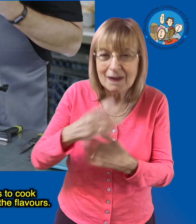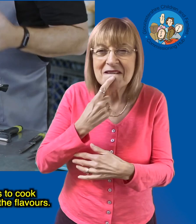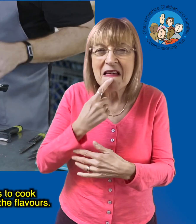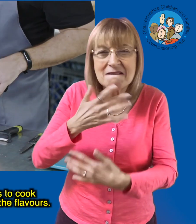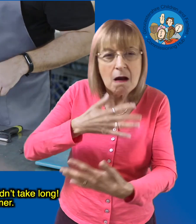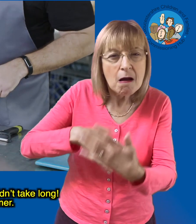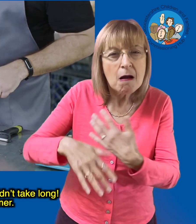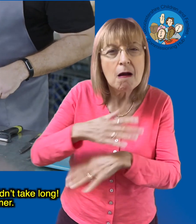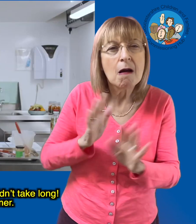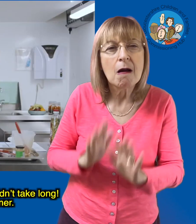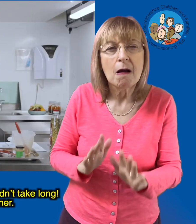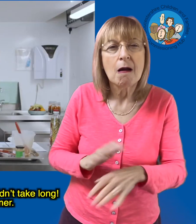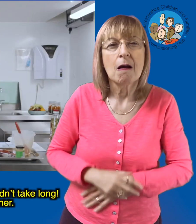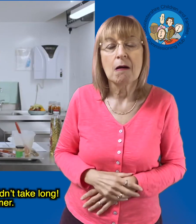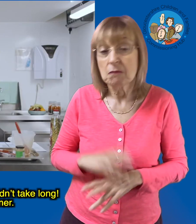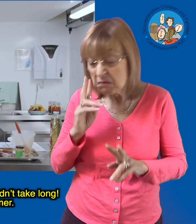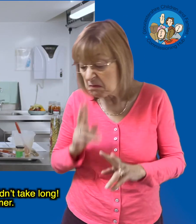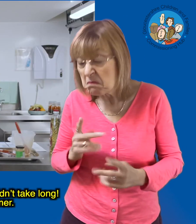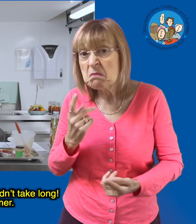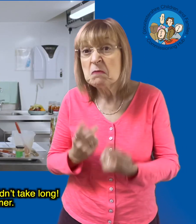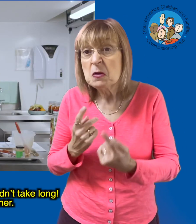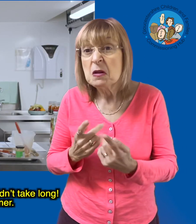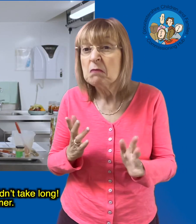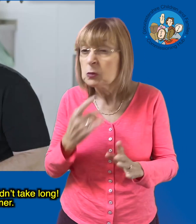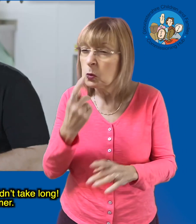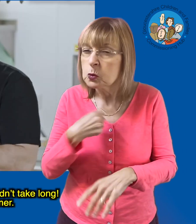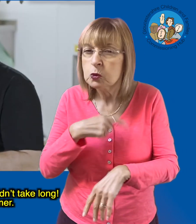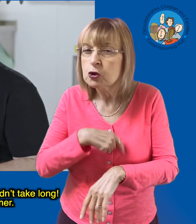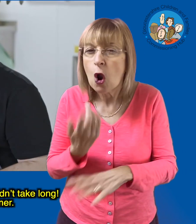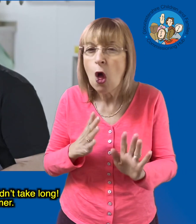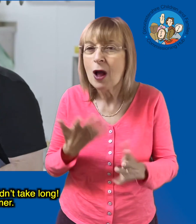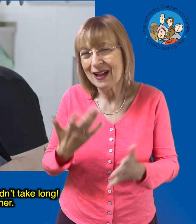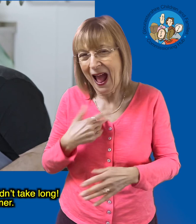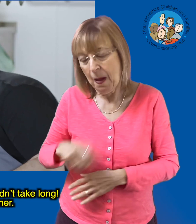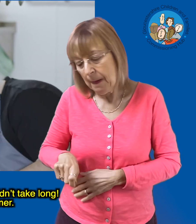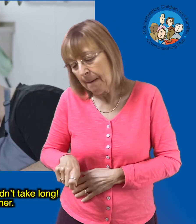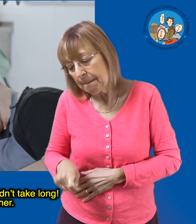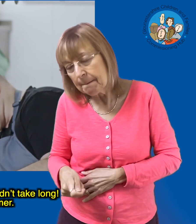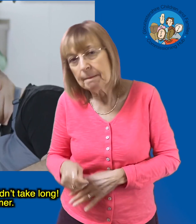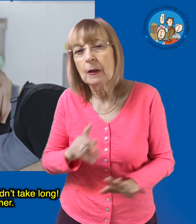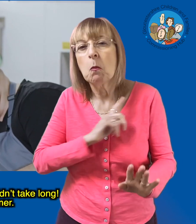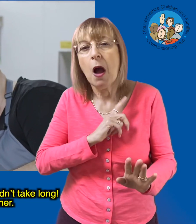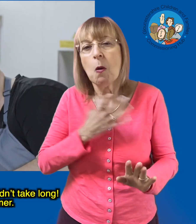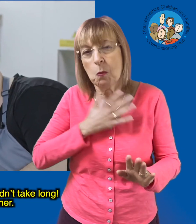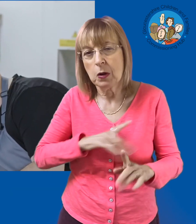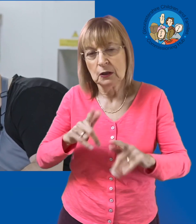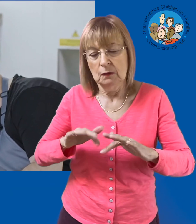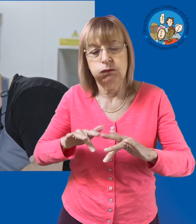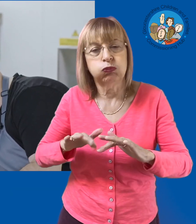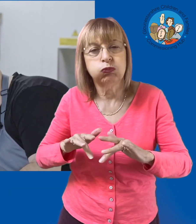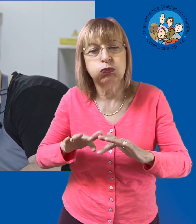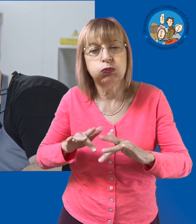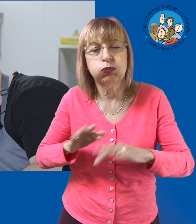flavours. So that's come up to a boil now. I said it didn't take long. I'm going to turn it down to a simmer.